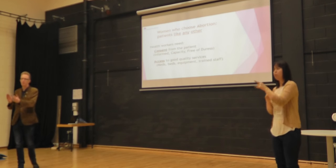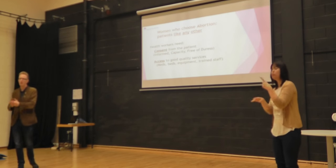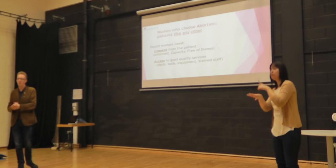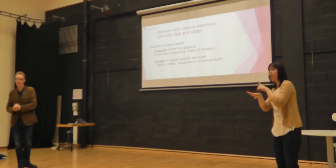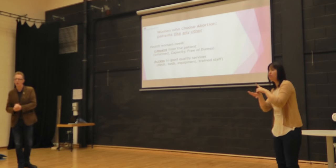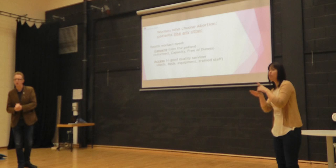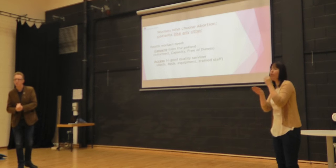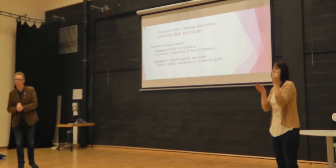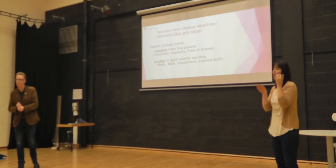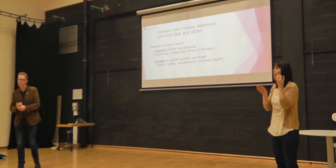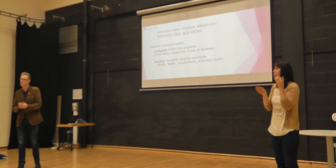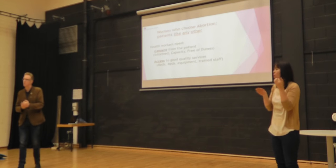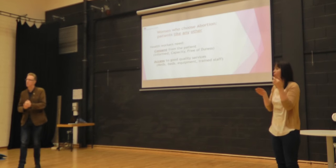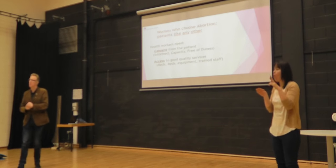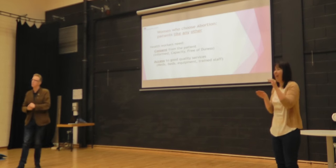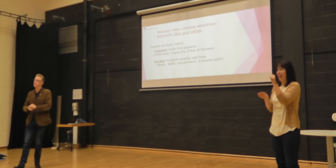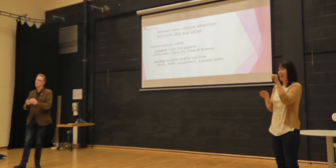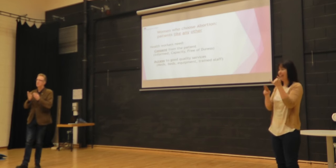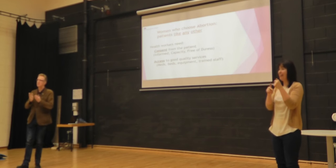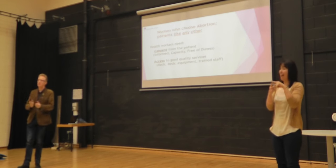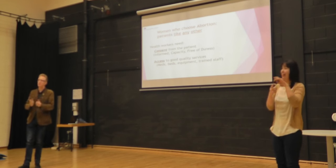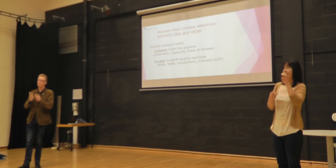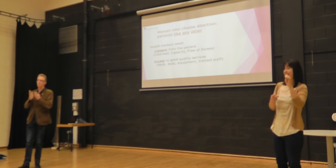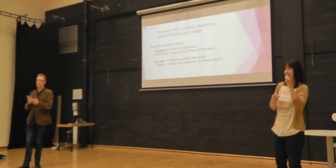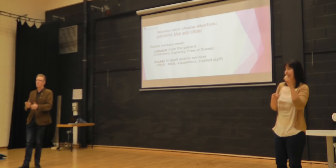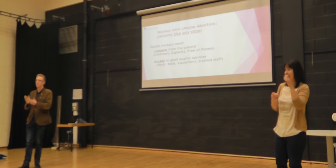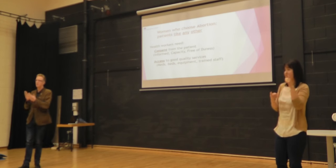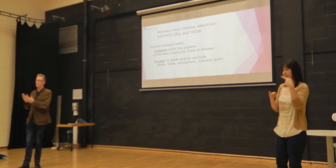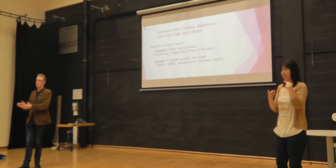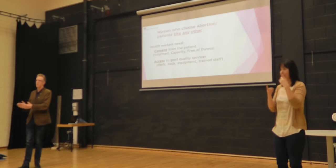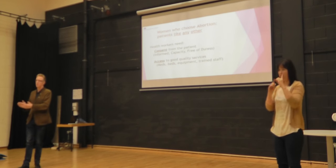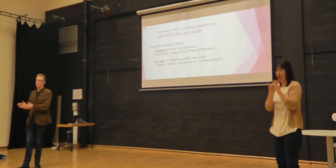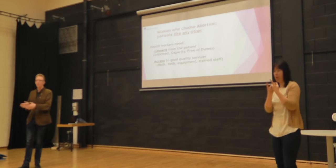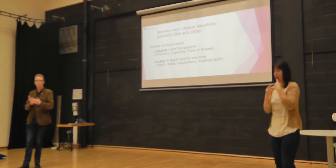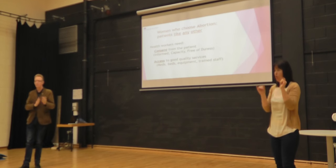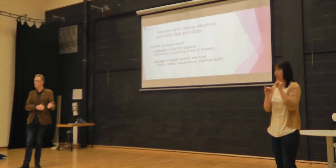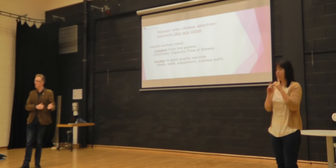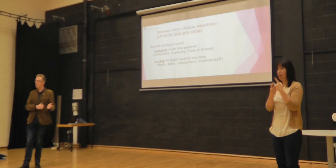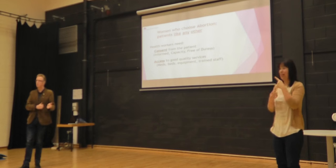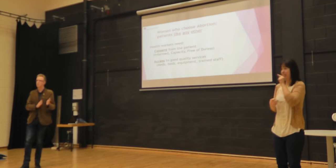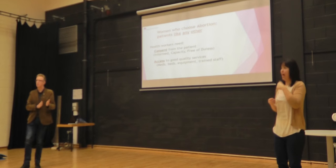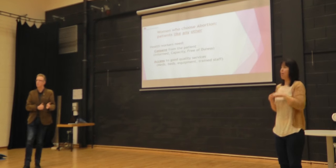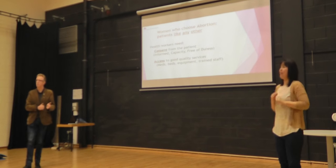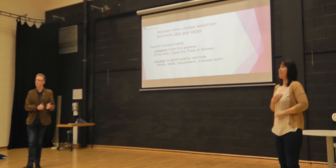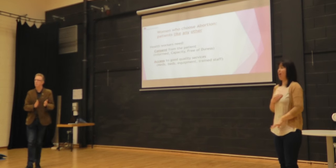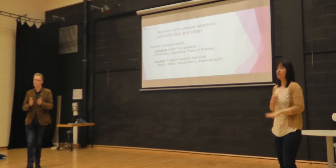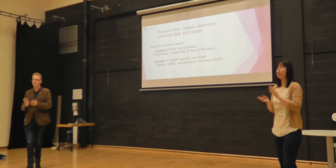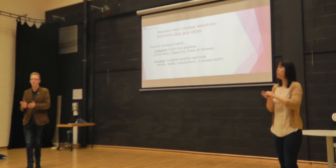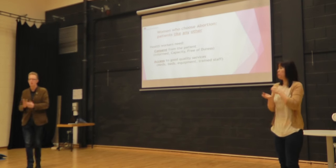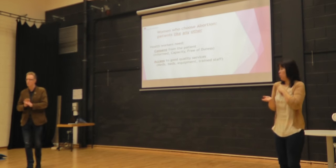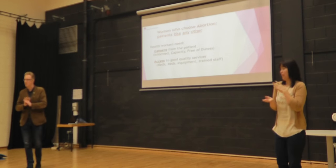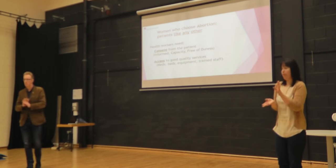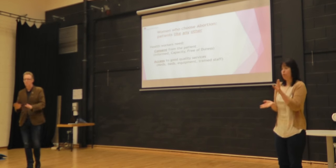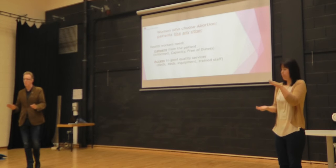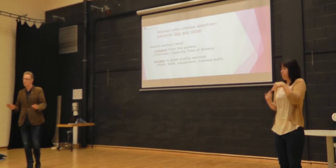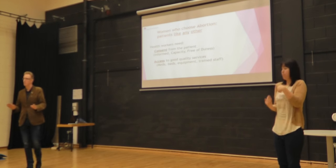or accident emergency department and tell them you are having a miscarriage. Whether you tell them that you took abortion pills or